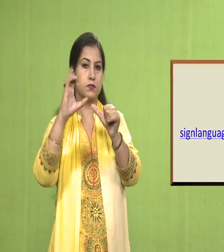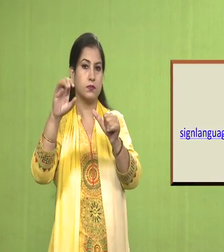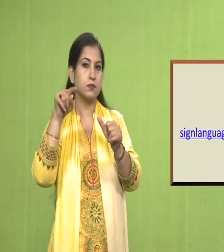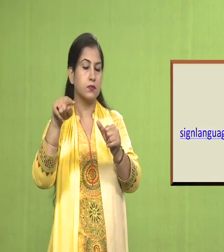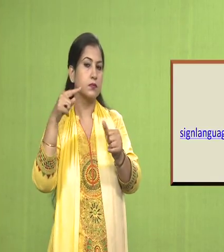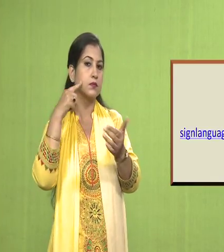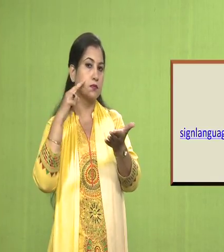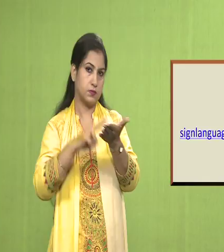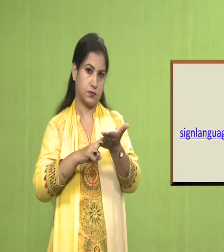signlanguage@nios.ac.in.